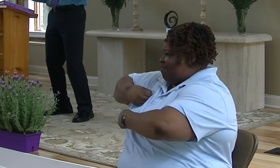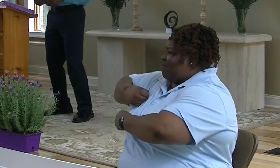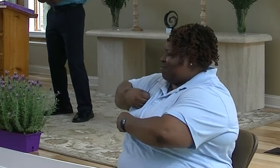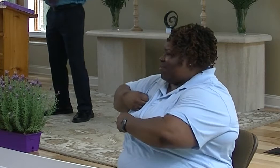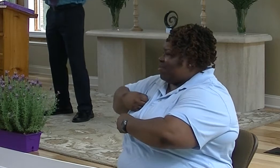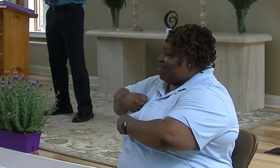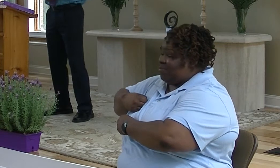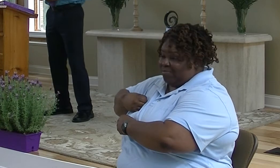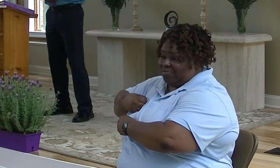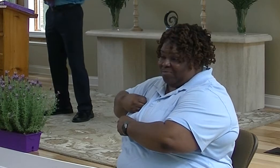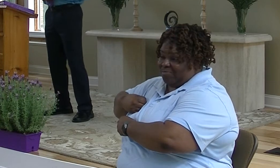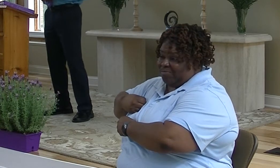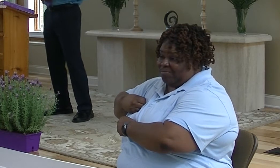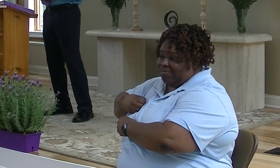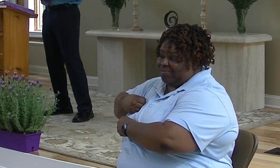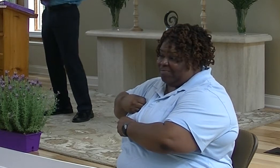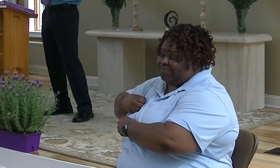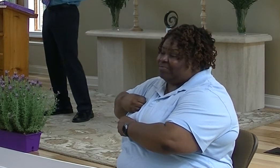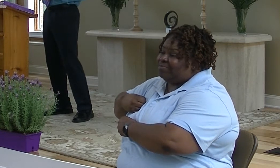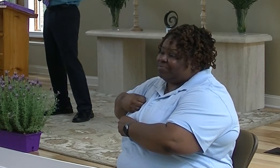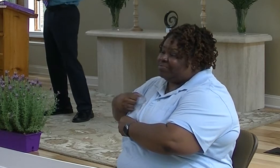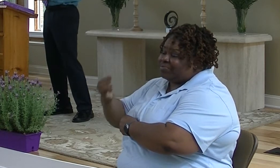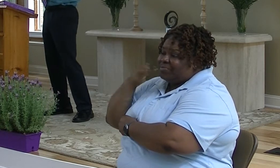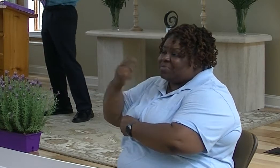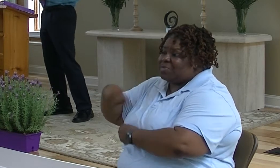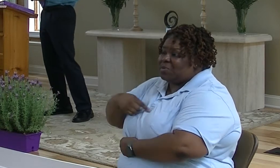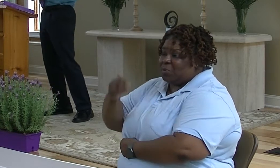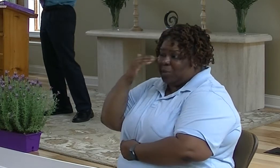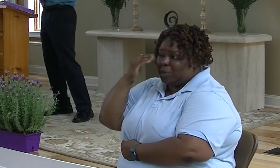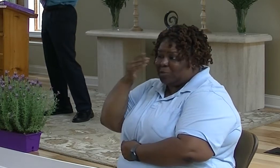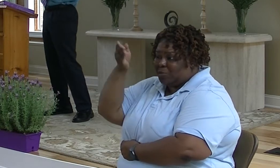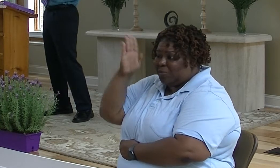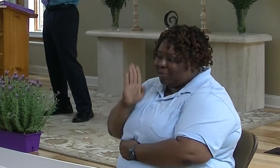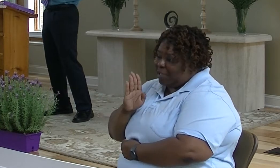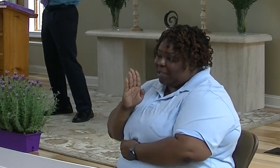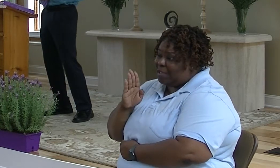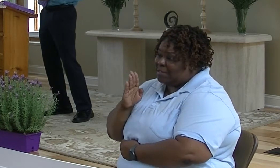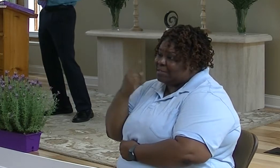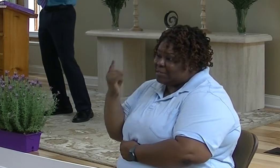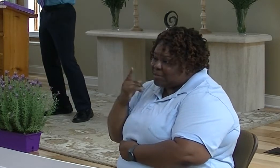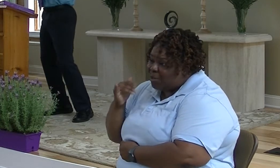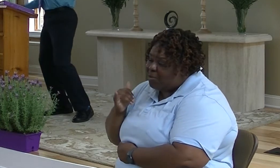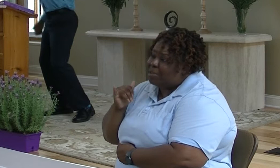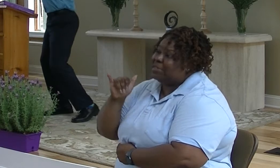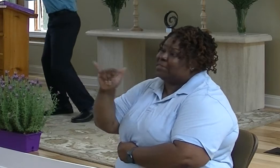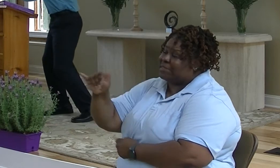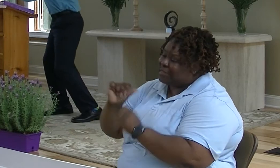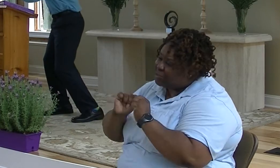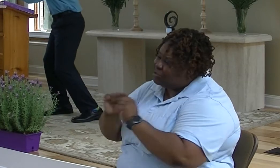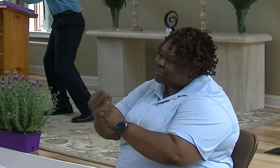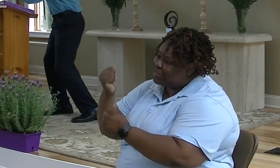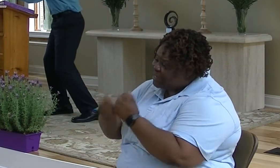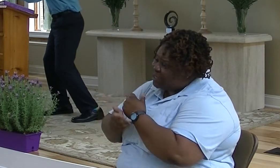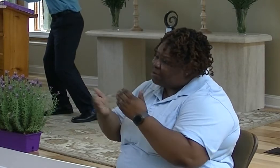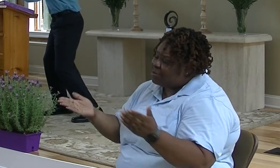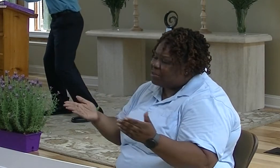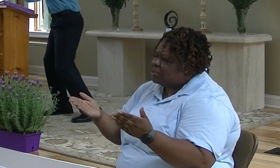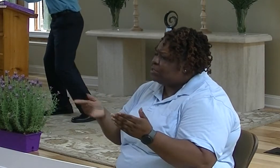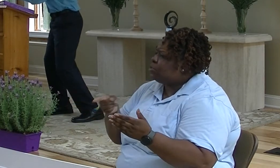So be all you can be. And if we know that God is all there is, then what is there that you could possibly not